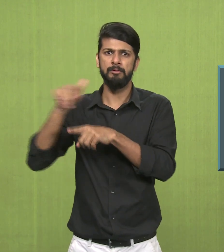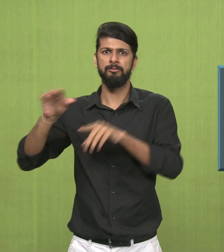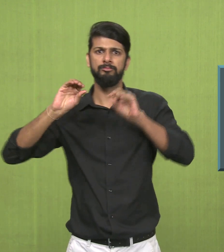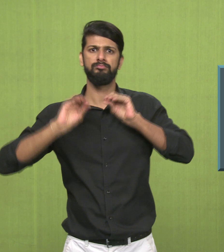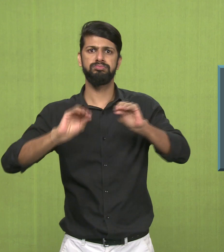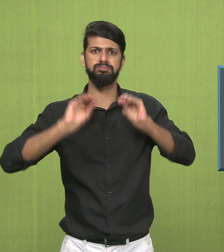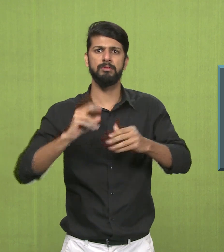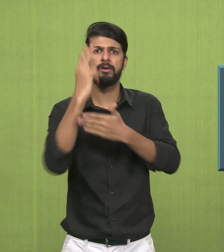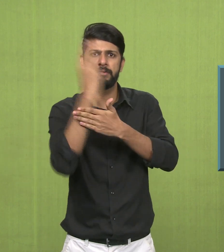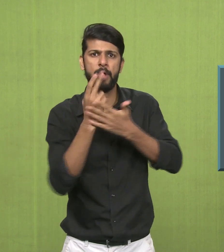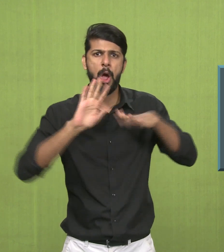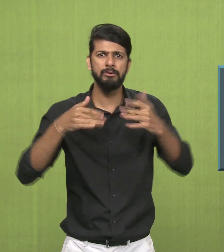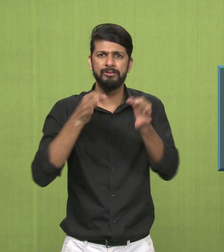was a famous teacher in Madurai.